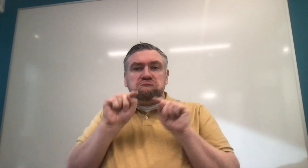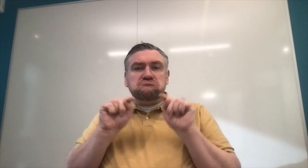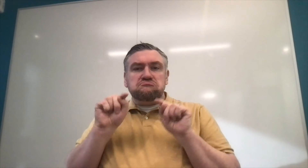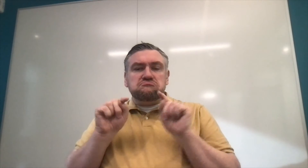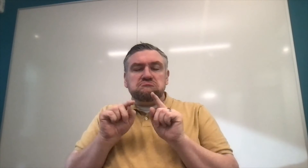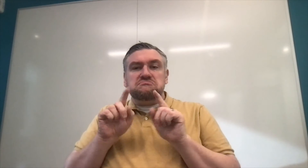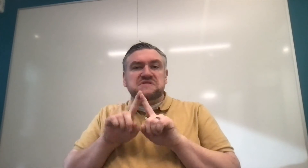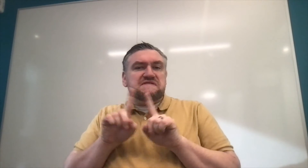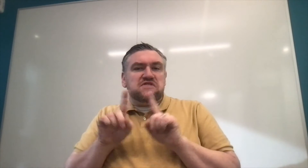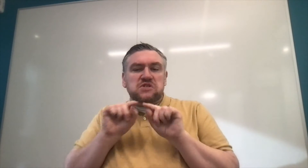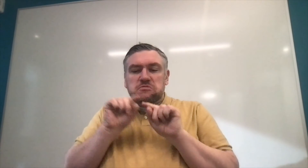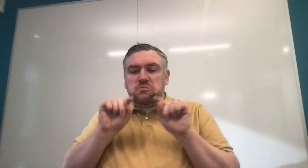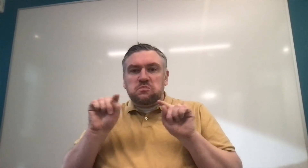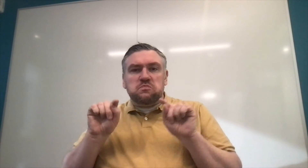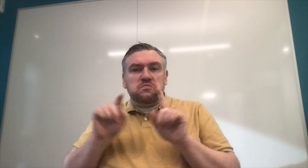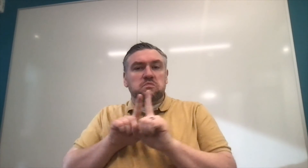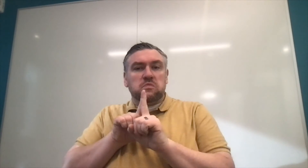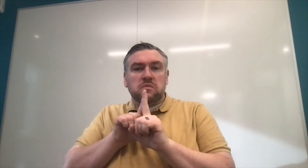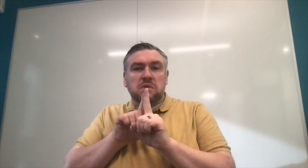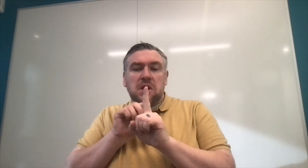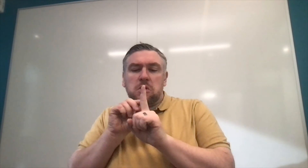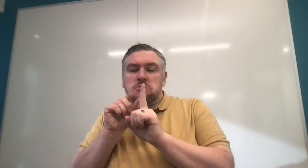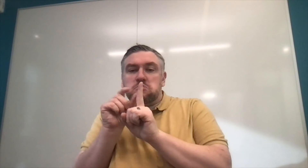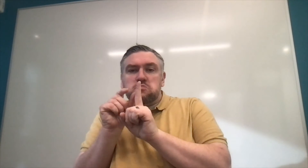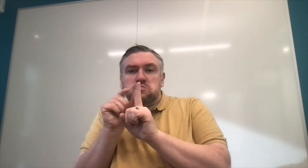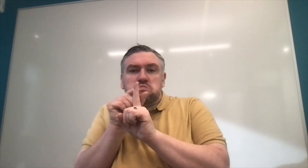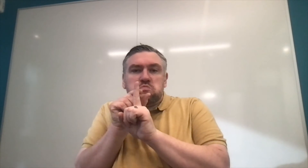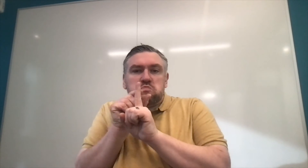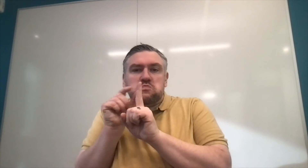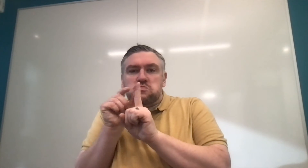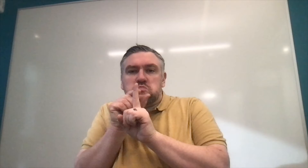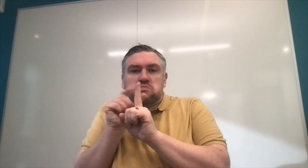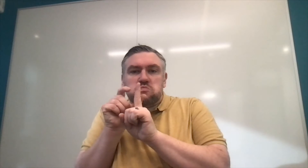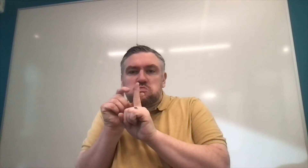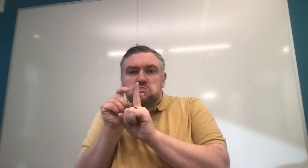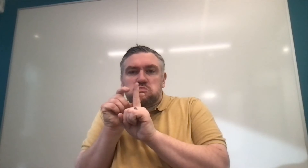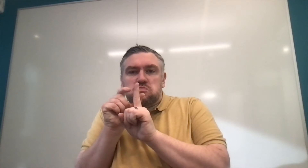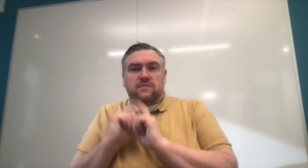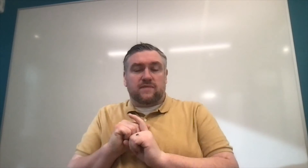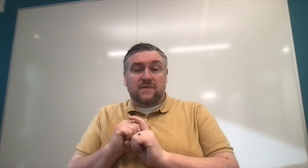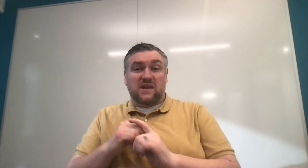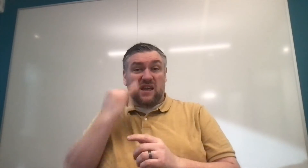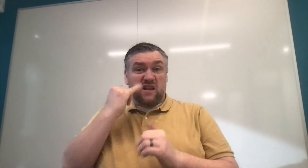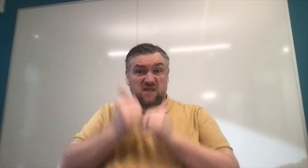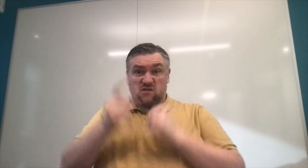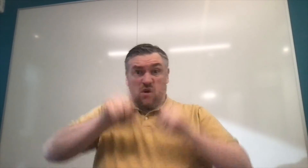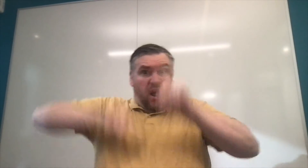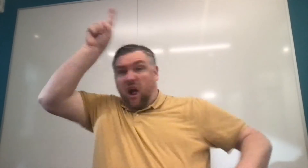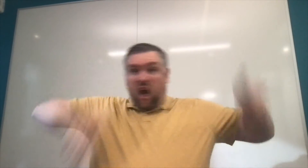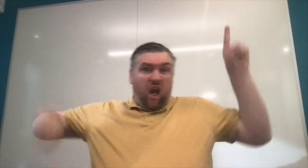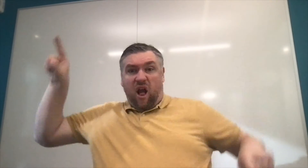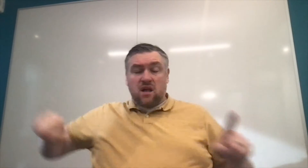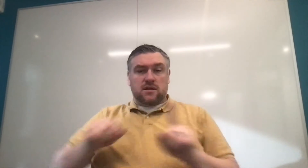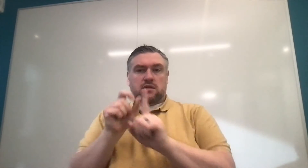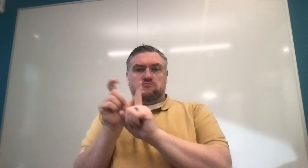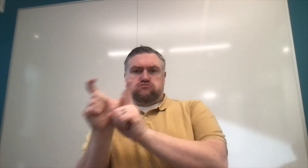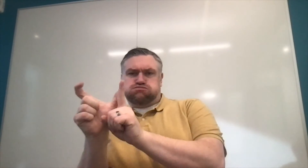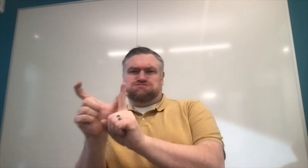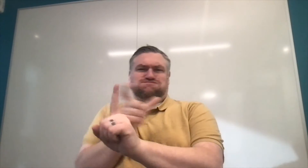average. If there's a little bit of variation, it'll be a small standard deviation. If everyone is